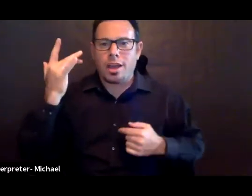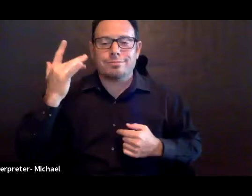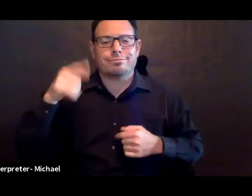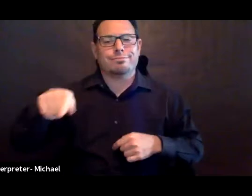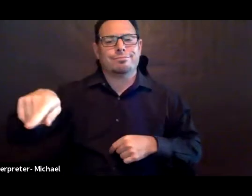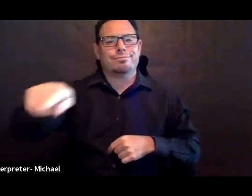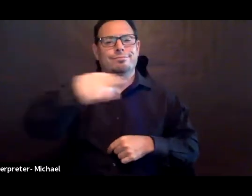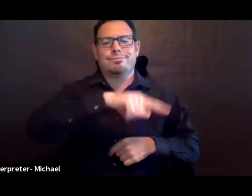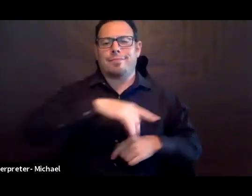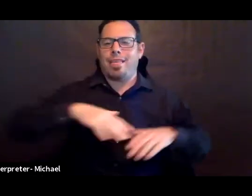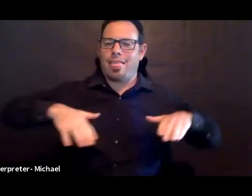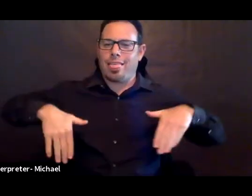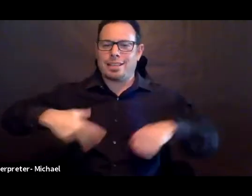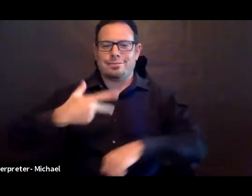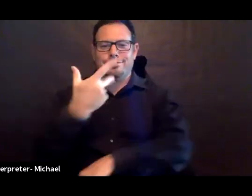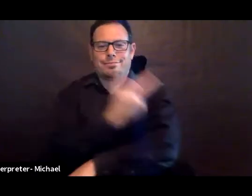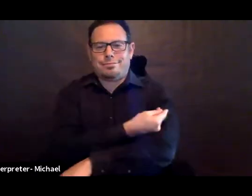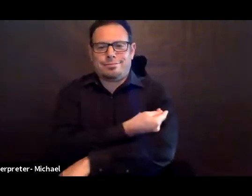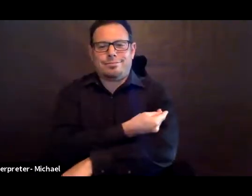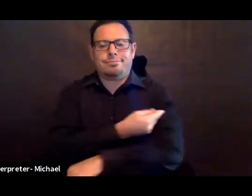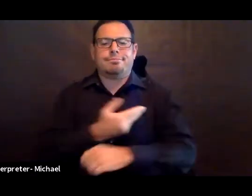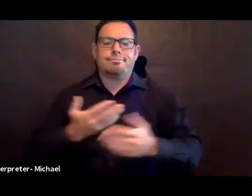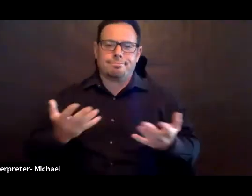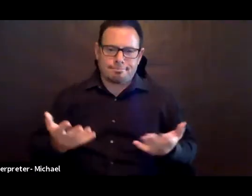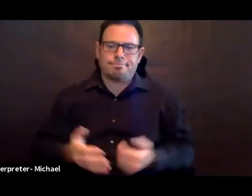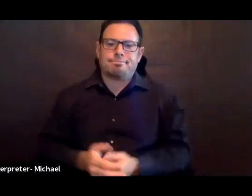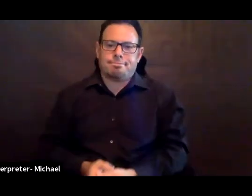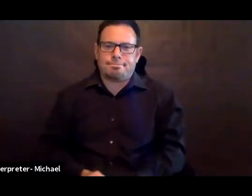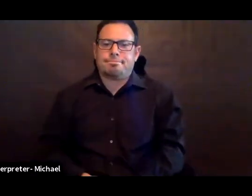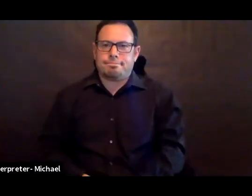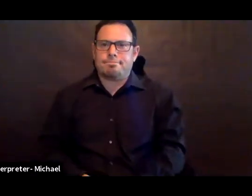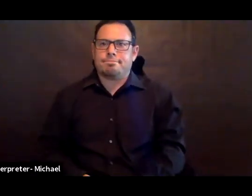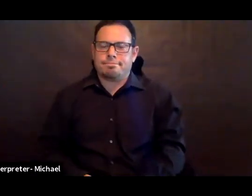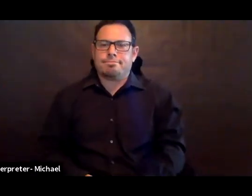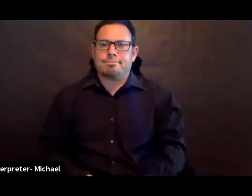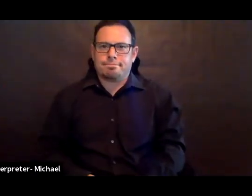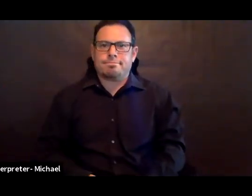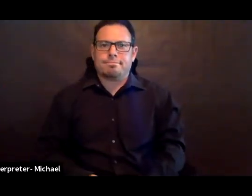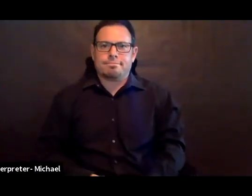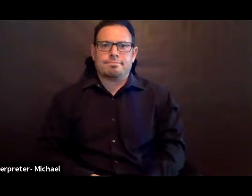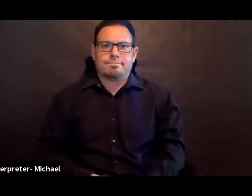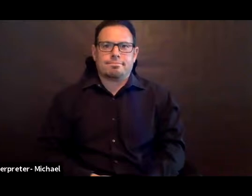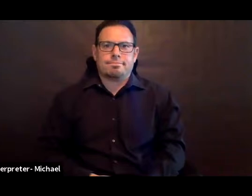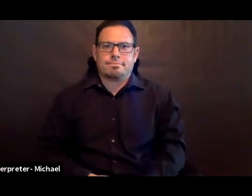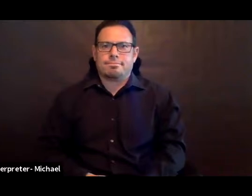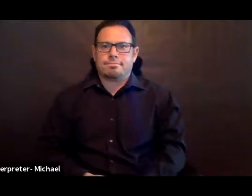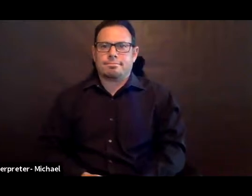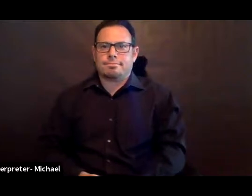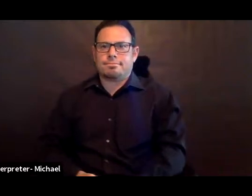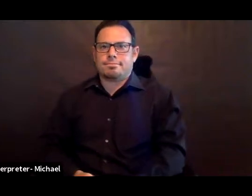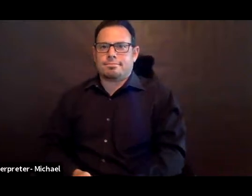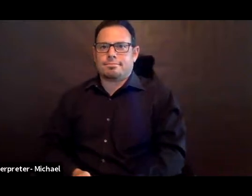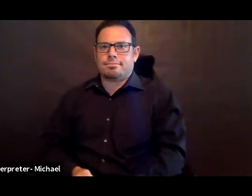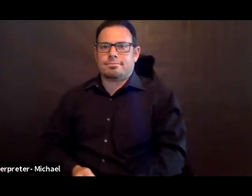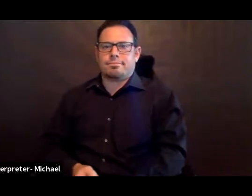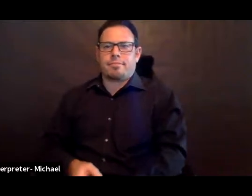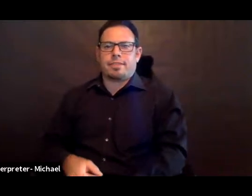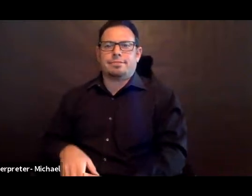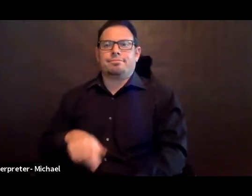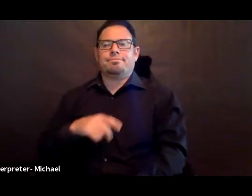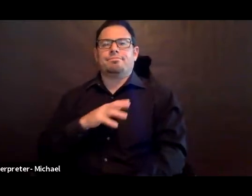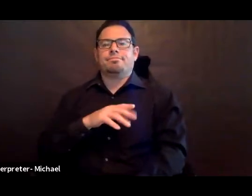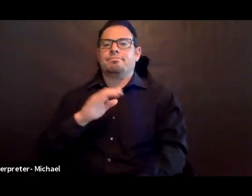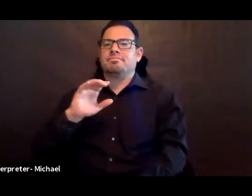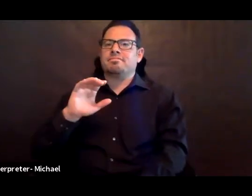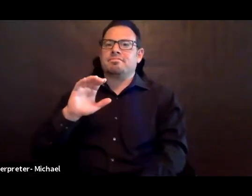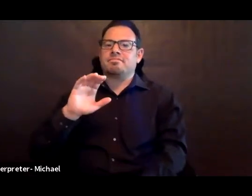seeing. We were routinely seeing daily COVID cases falling below 100 new cases per day a